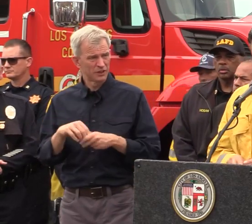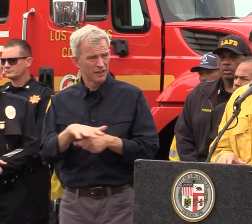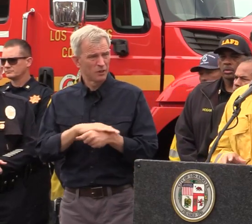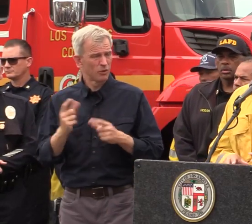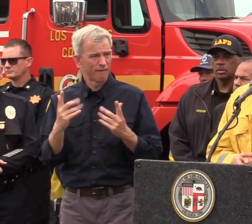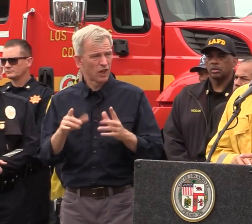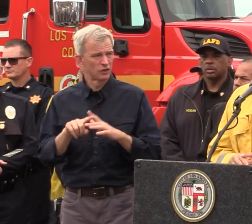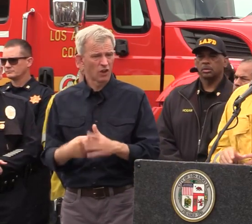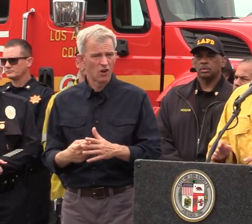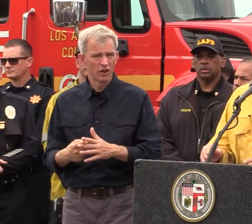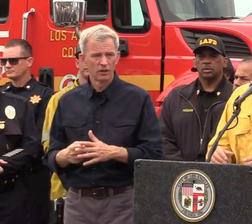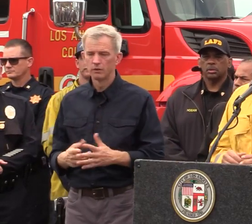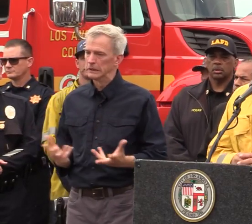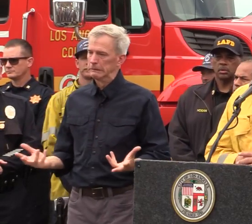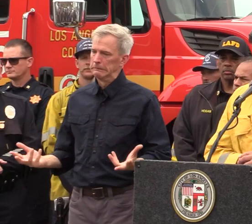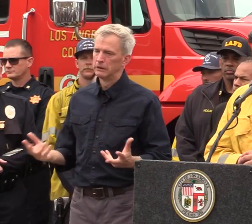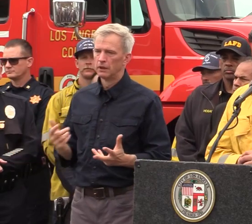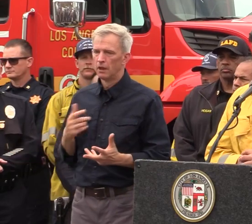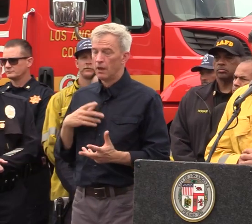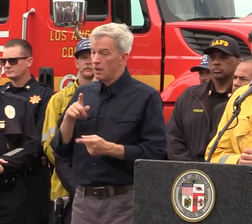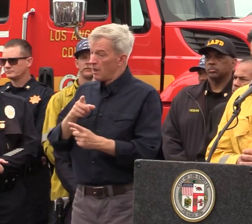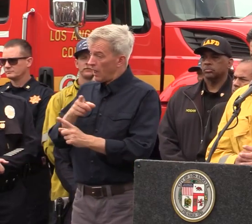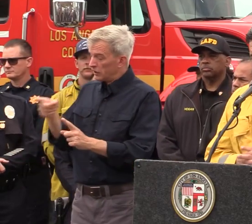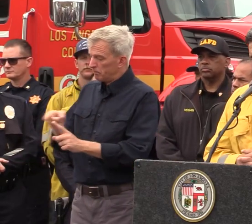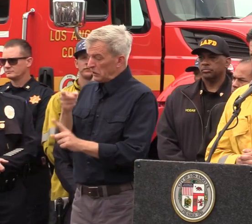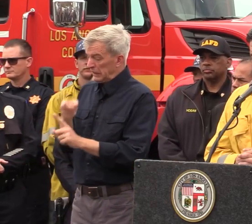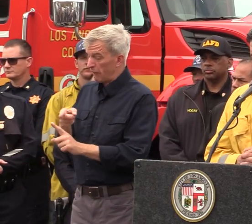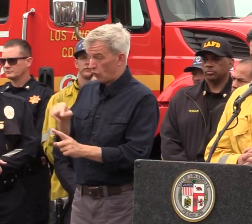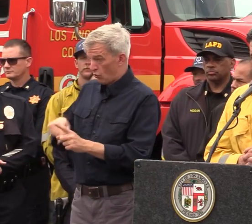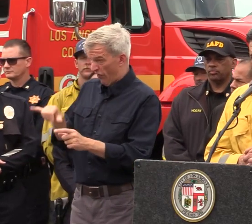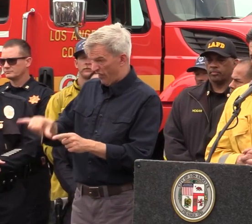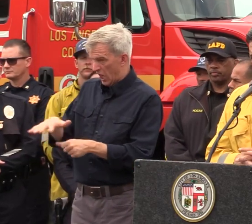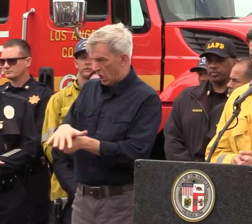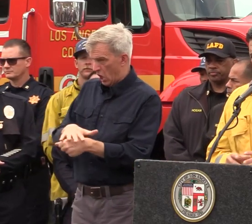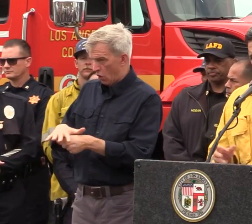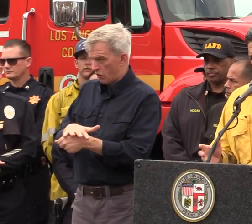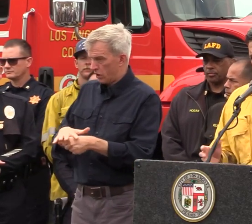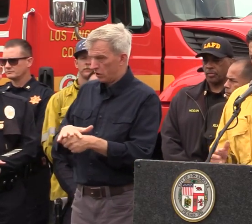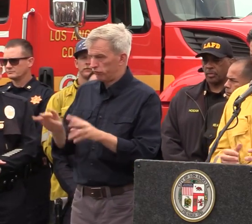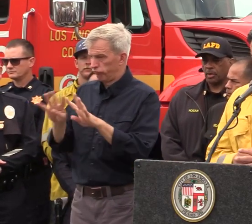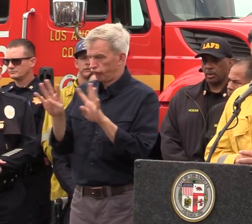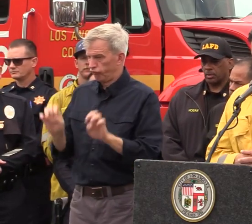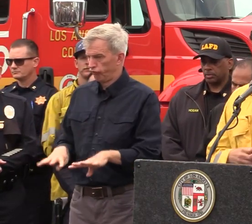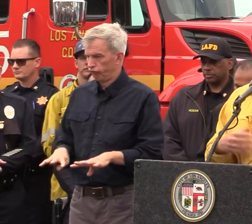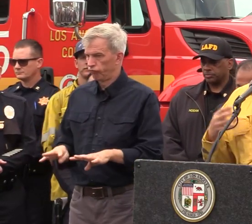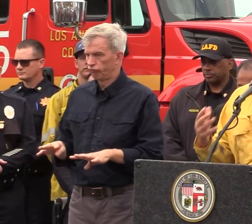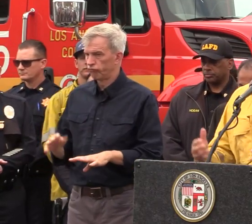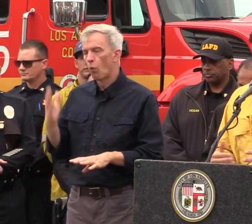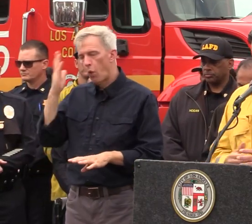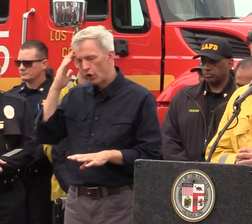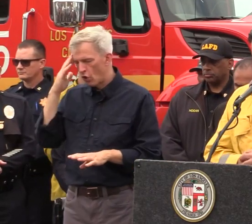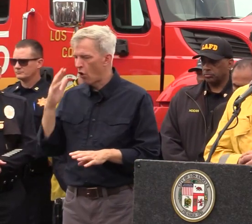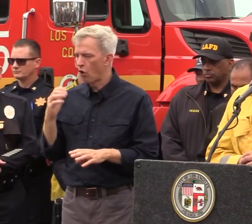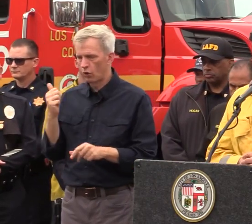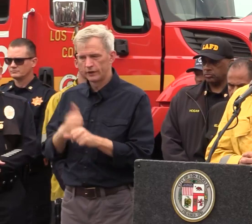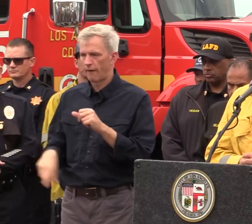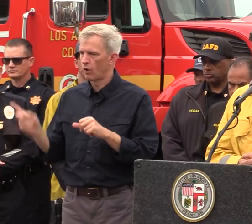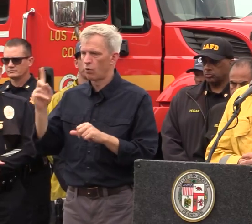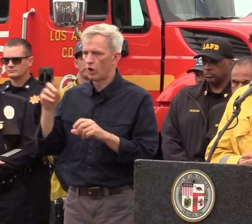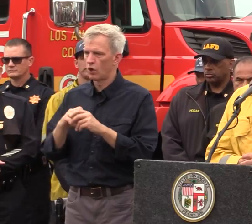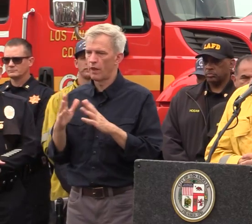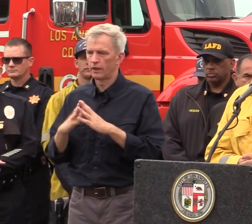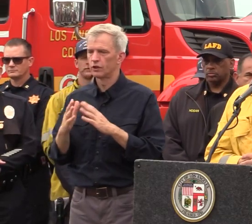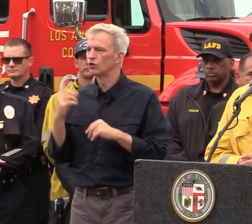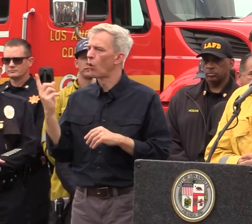I don't have any knowledge of any specific in that area. I'll just say that they are throughout the city, and it's always a challenge for us